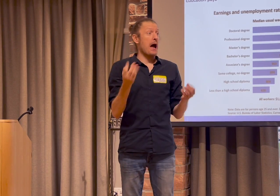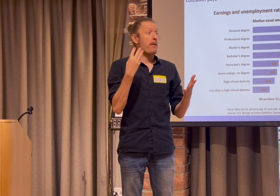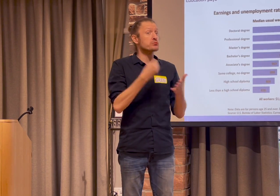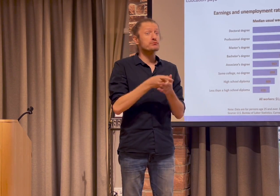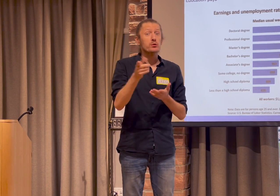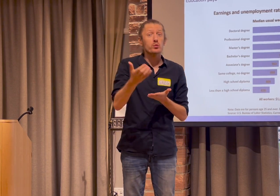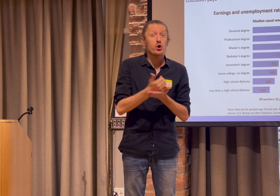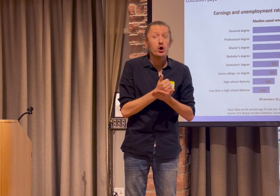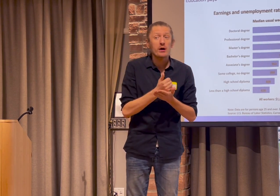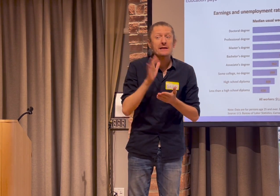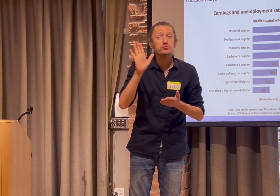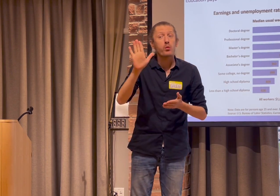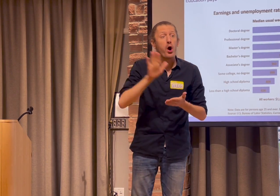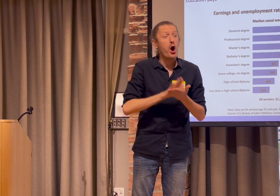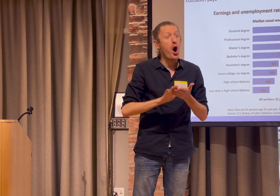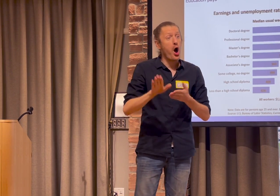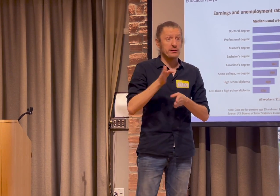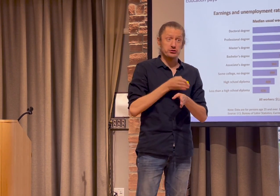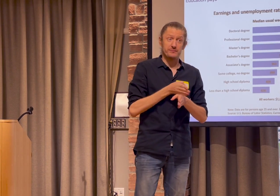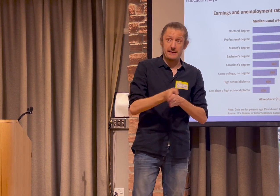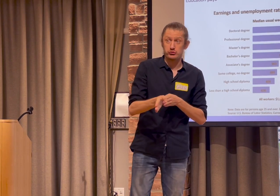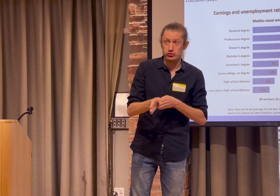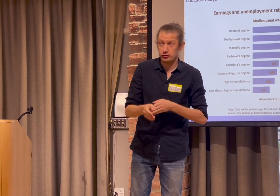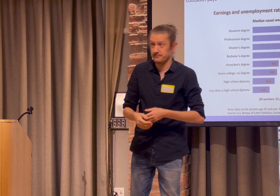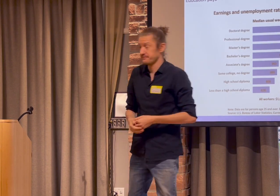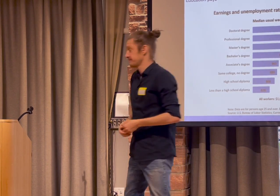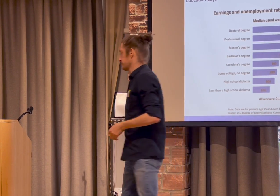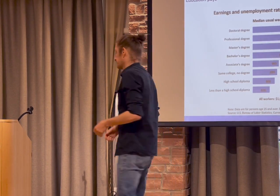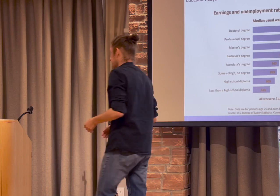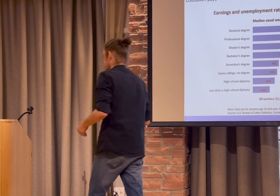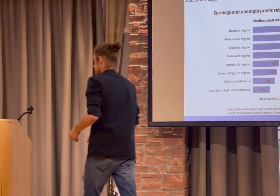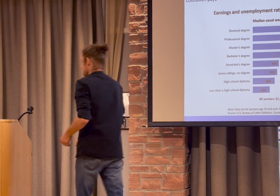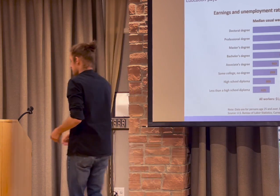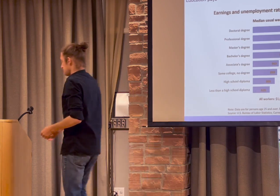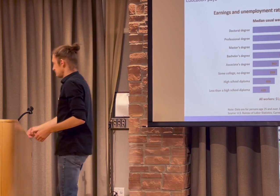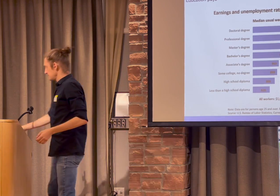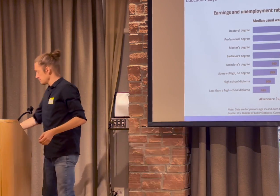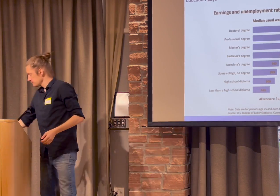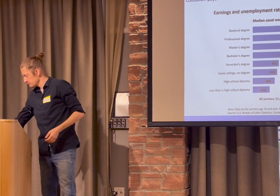And one of the biggest impacts of how much money you earn relates to what your college major was.